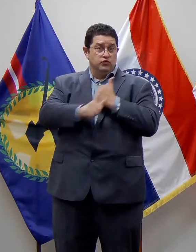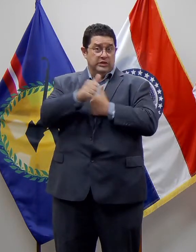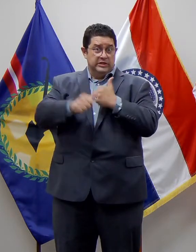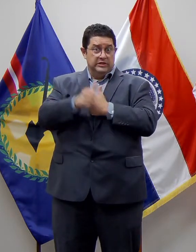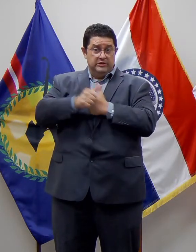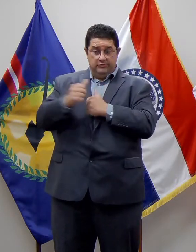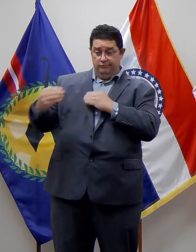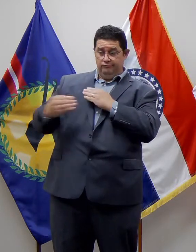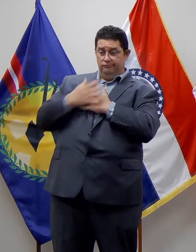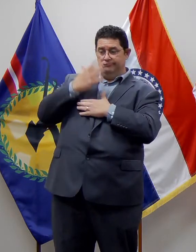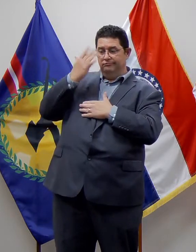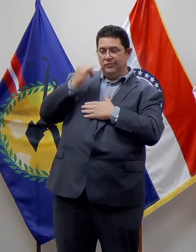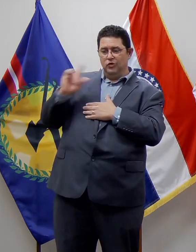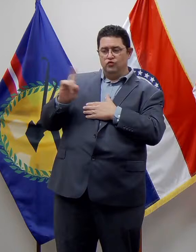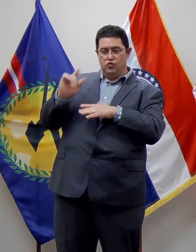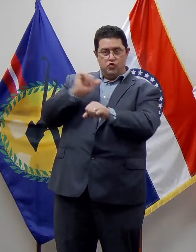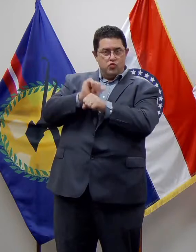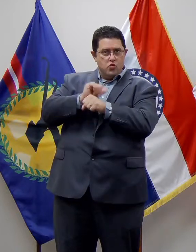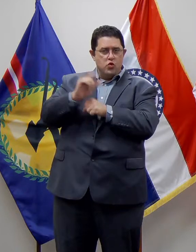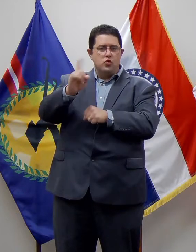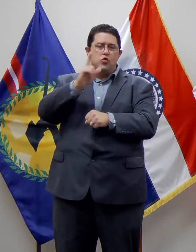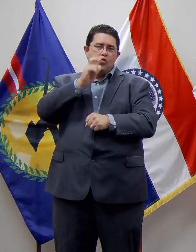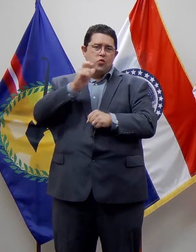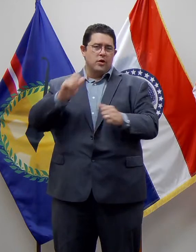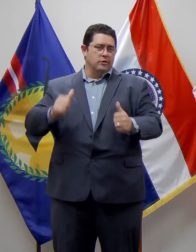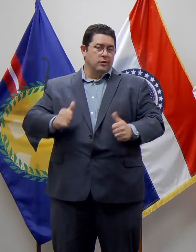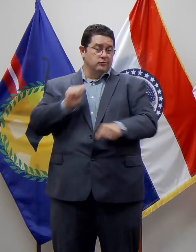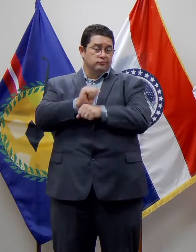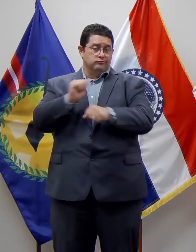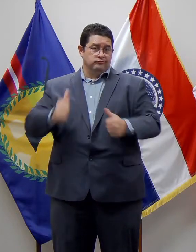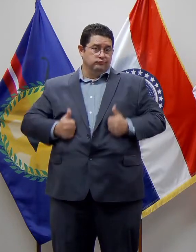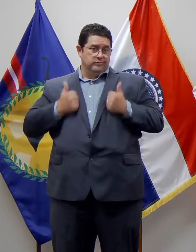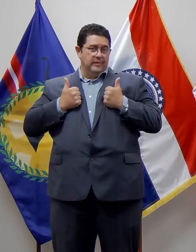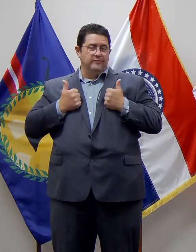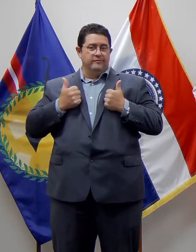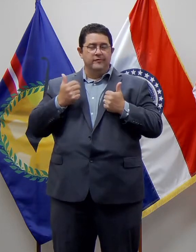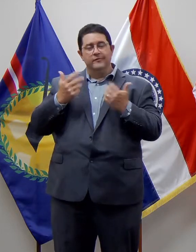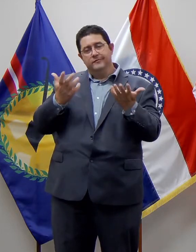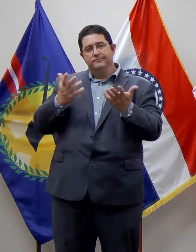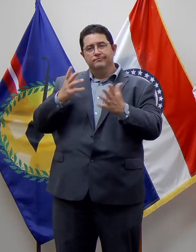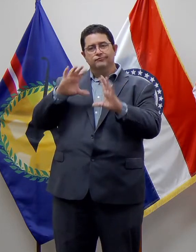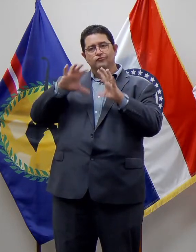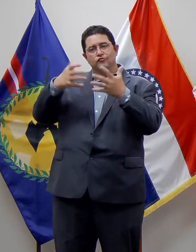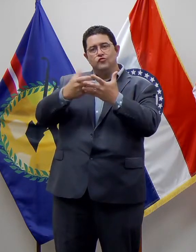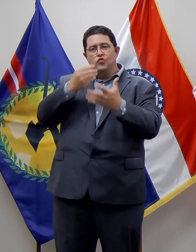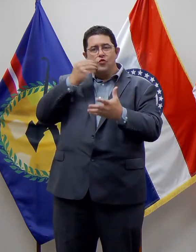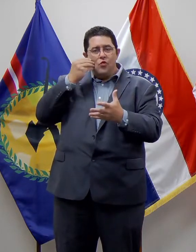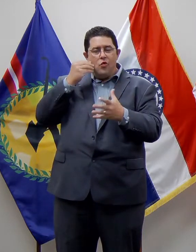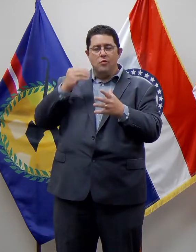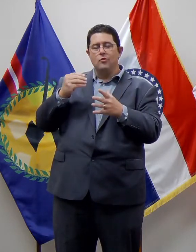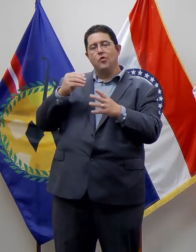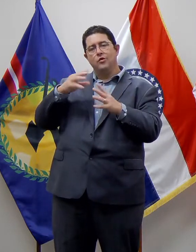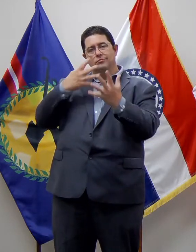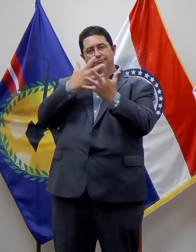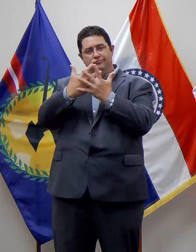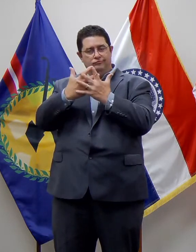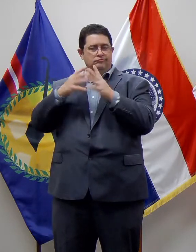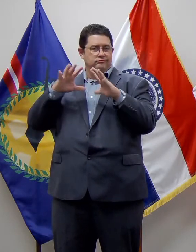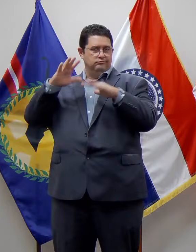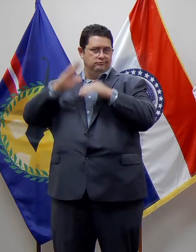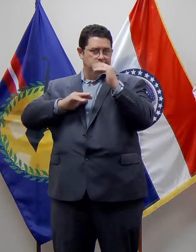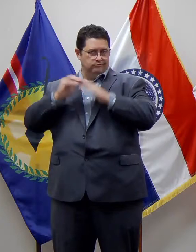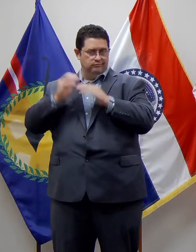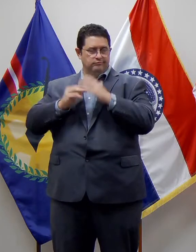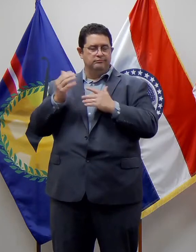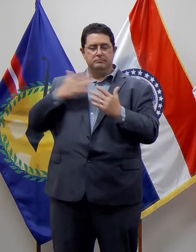because of where they work or reside, such as a group home or corrections facility, may also get a booster. Please